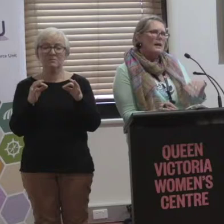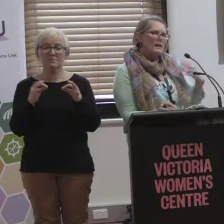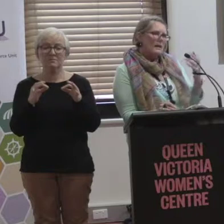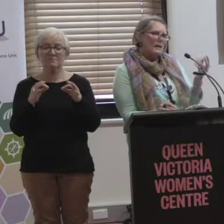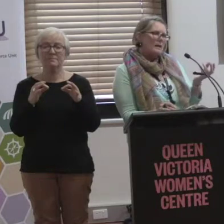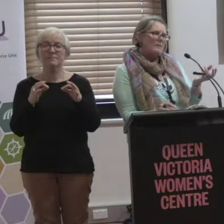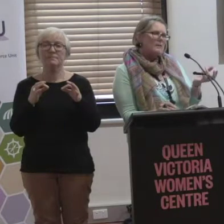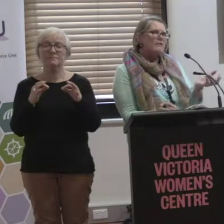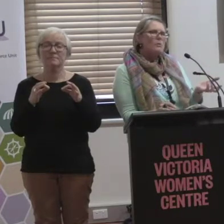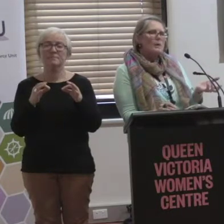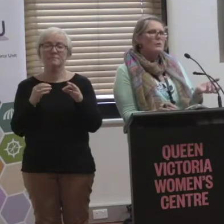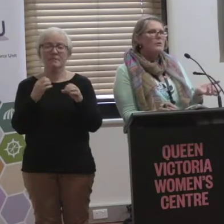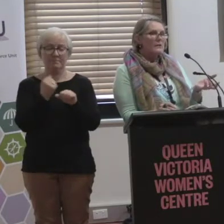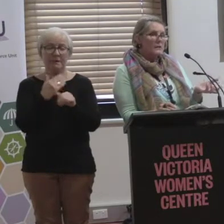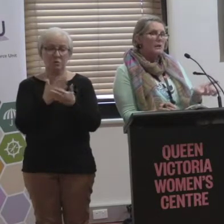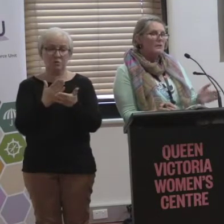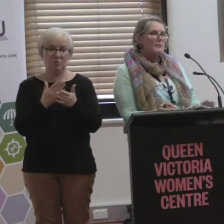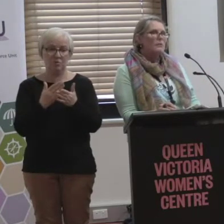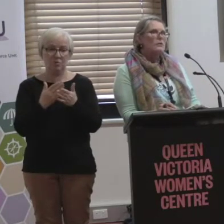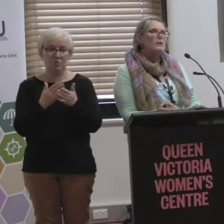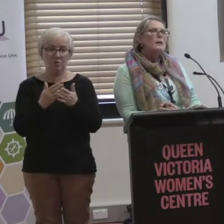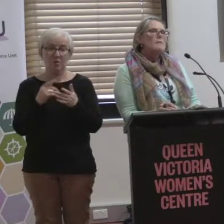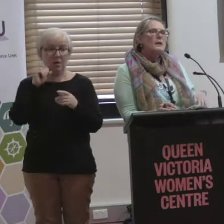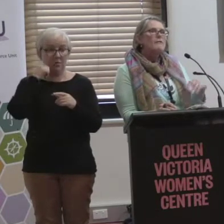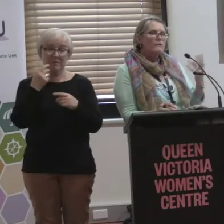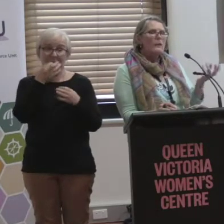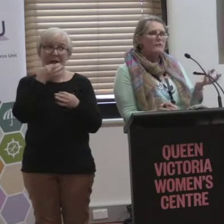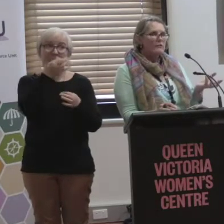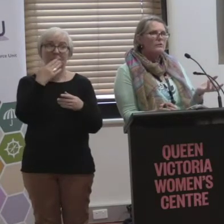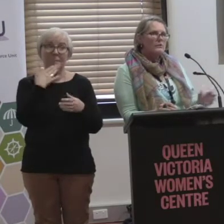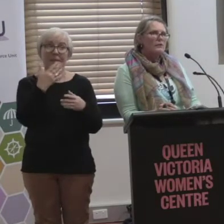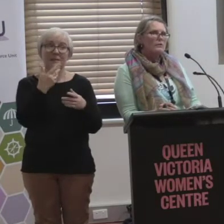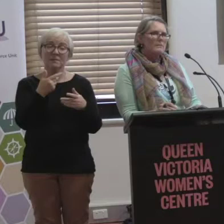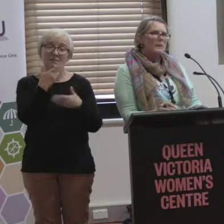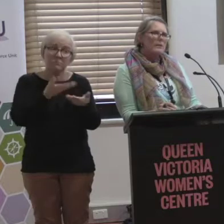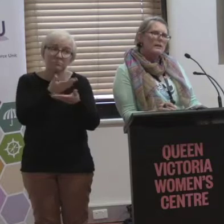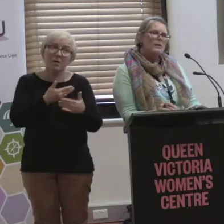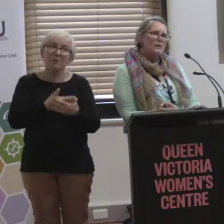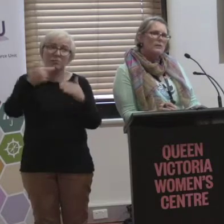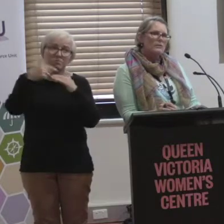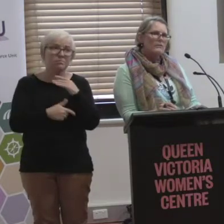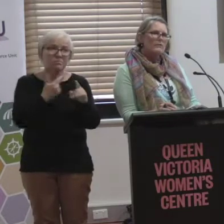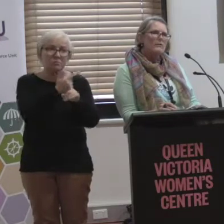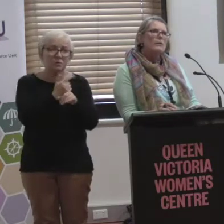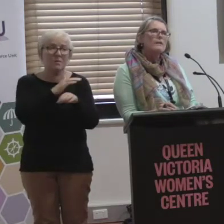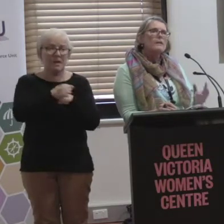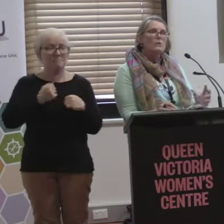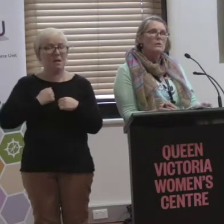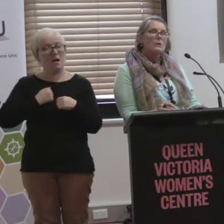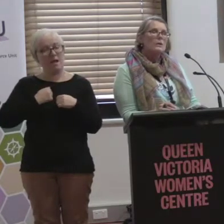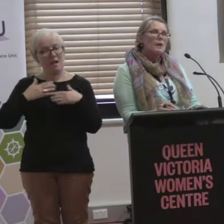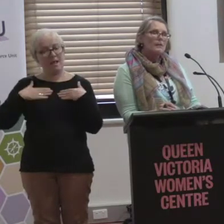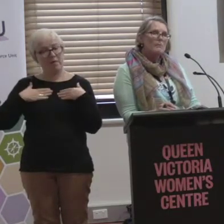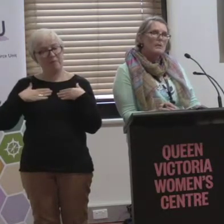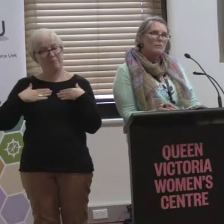they inform that person that they're going to be appointed, but they have full discussions about what their healthcare preferences and what they